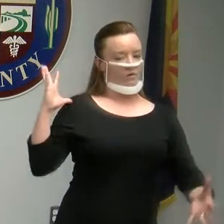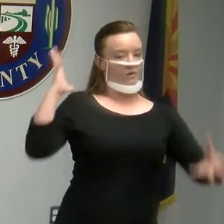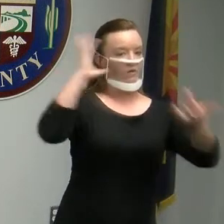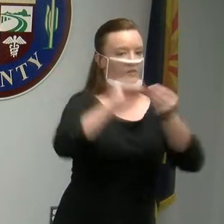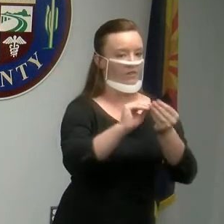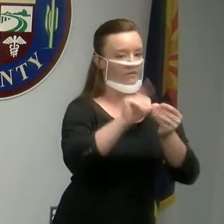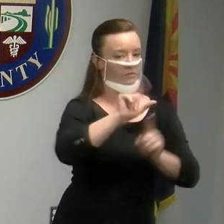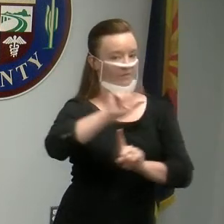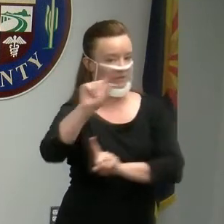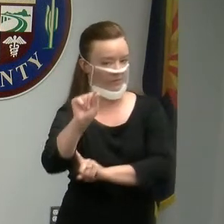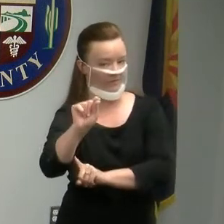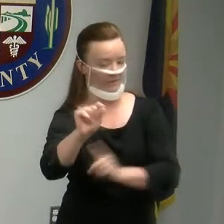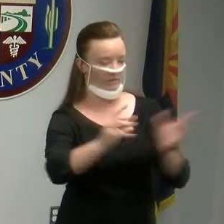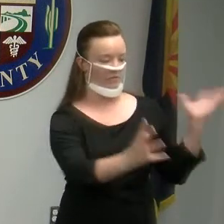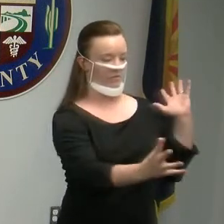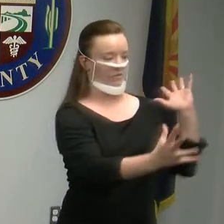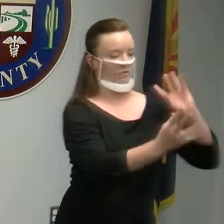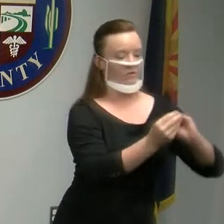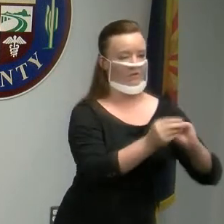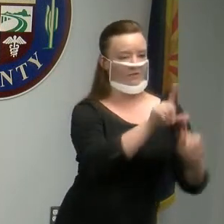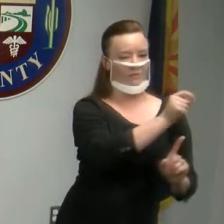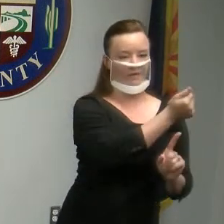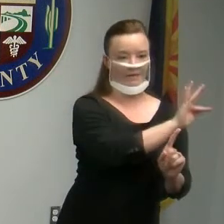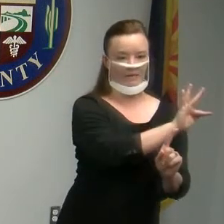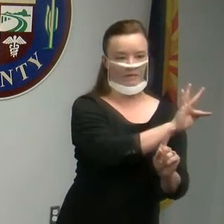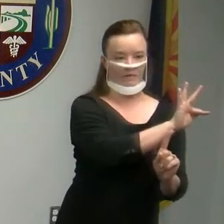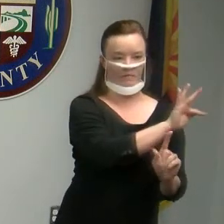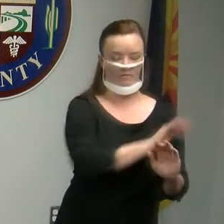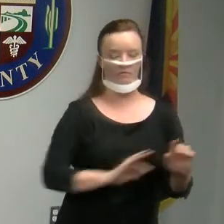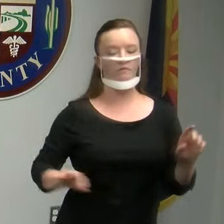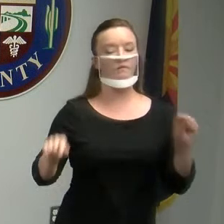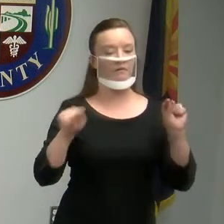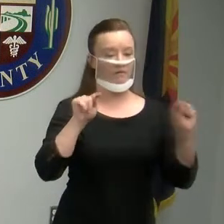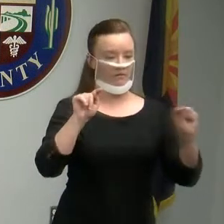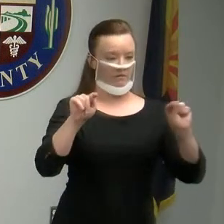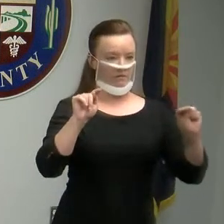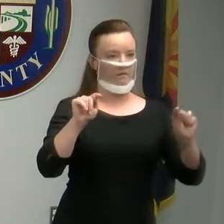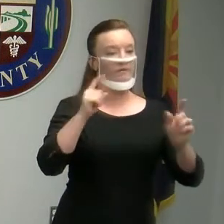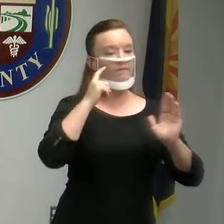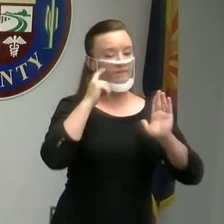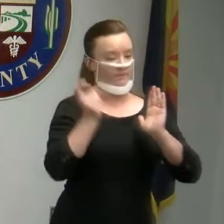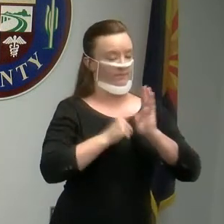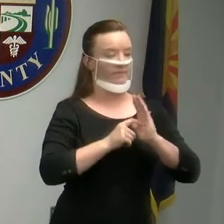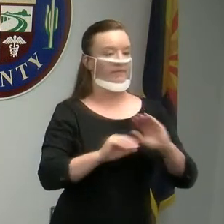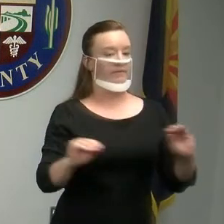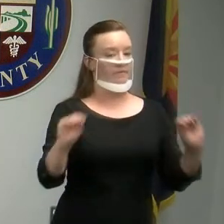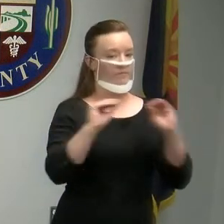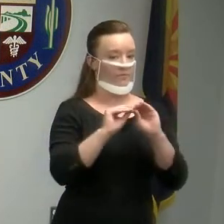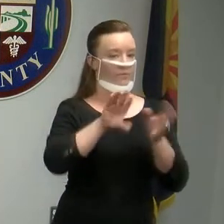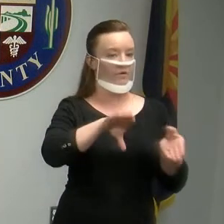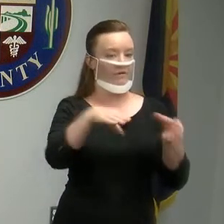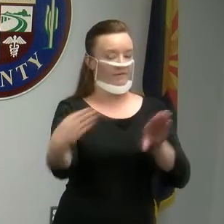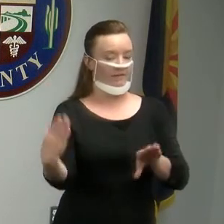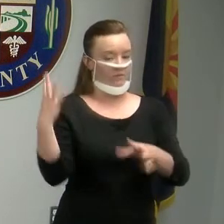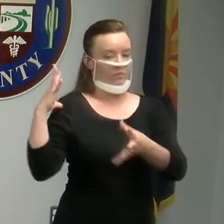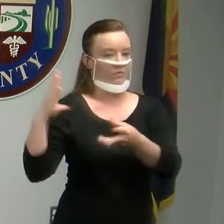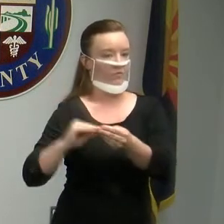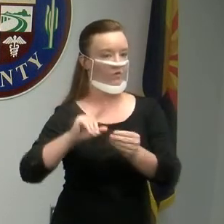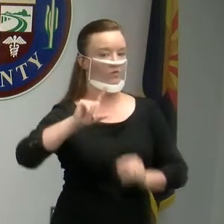to 2019, we are seeing significantly more deaths overall in 2020